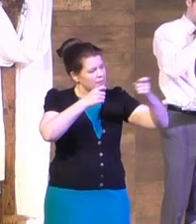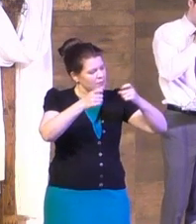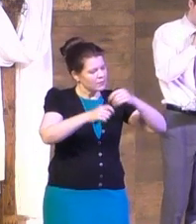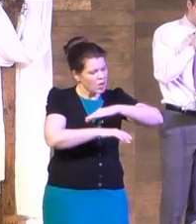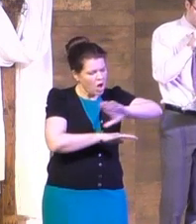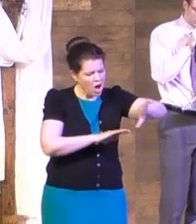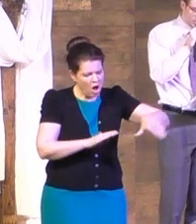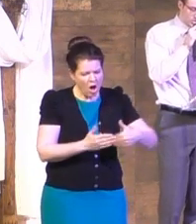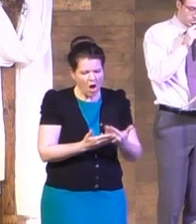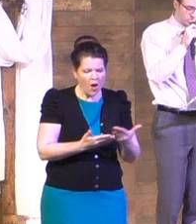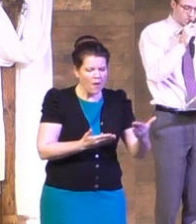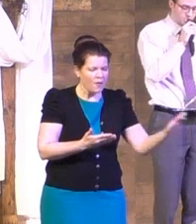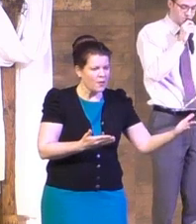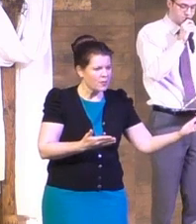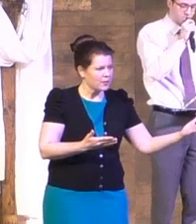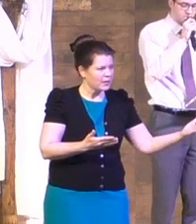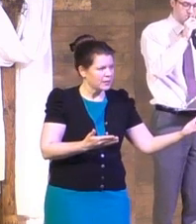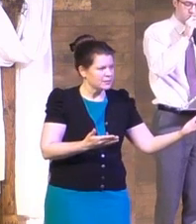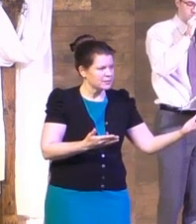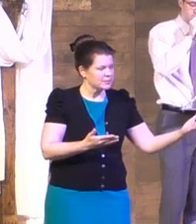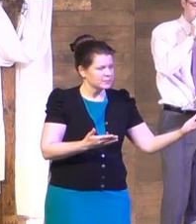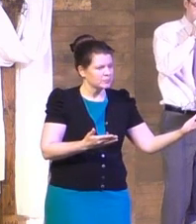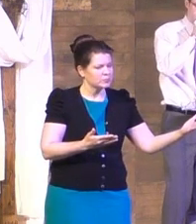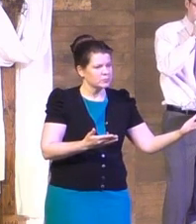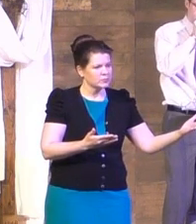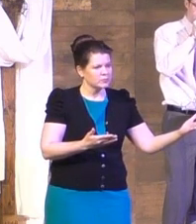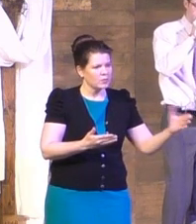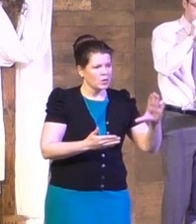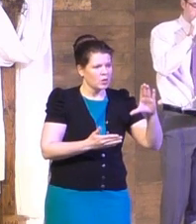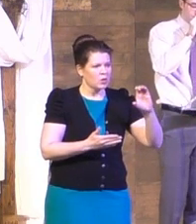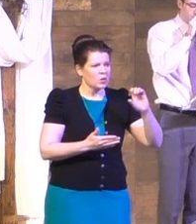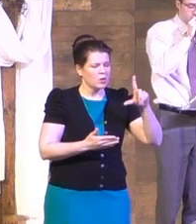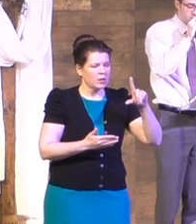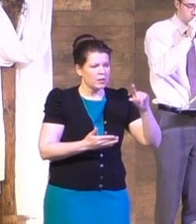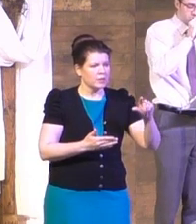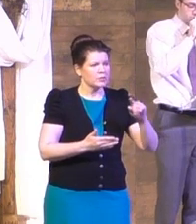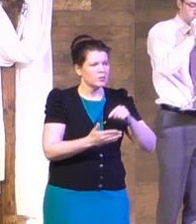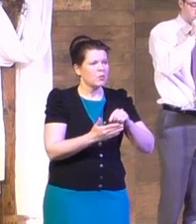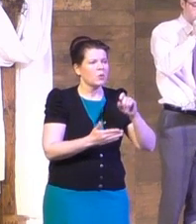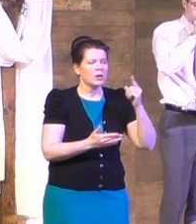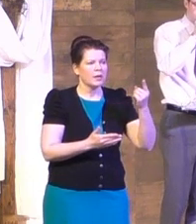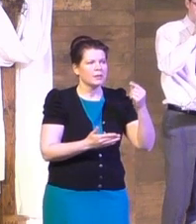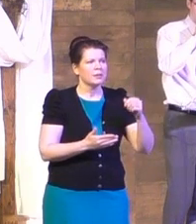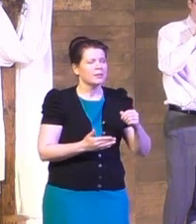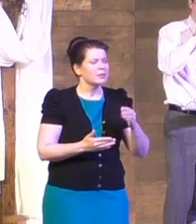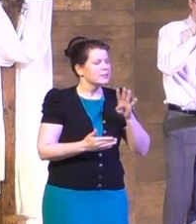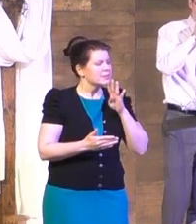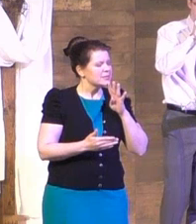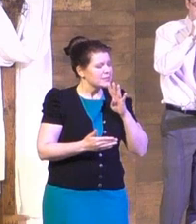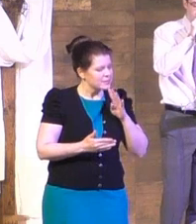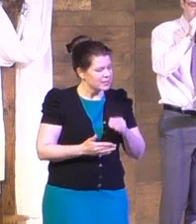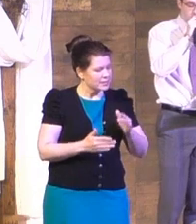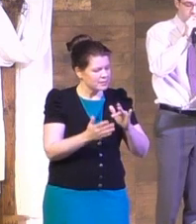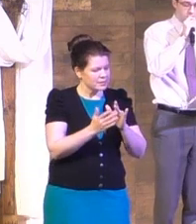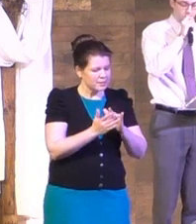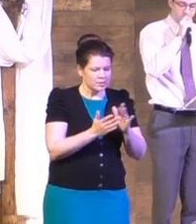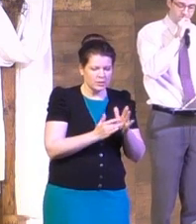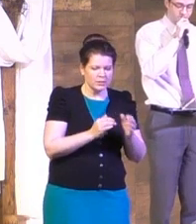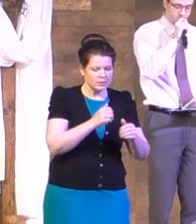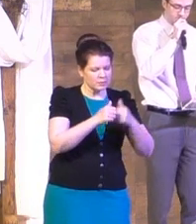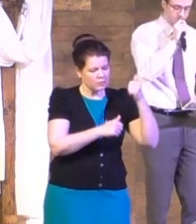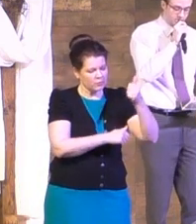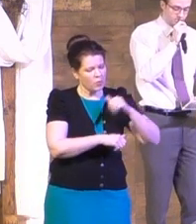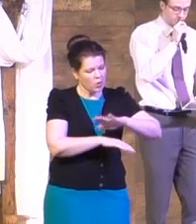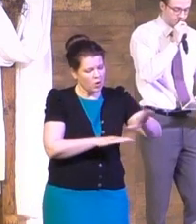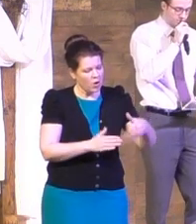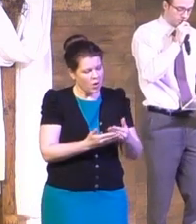together. Colossians 1:17 says, and he is before all things, and in him all things